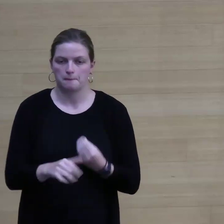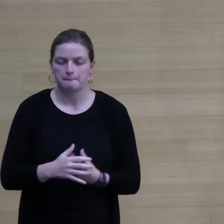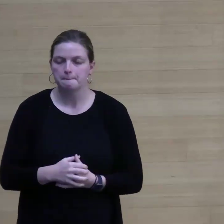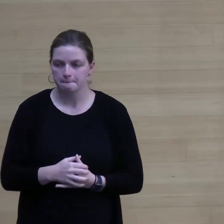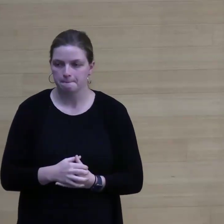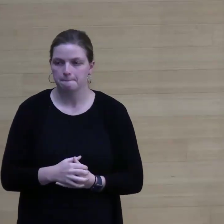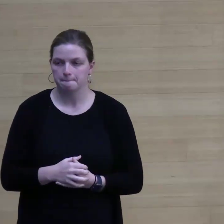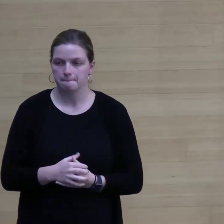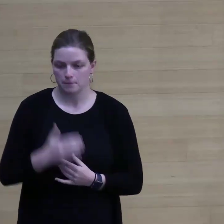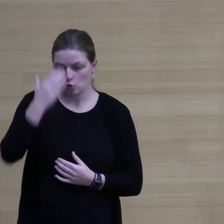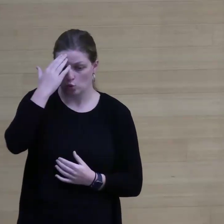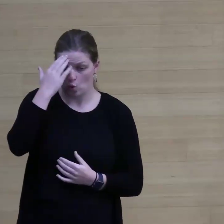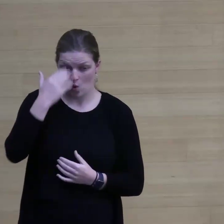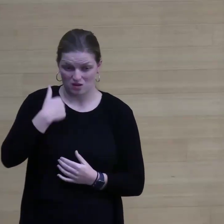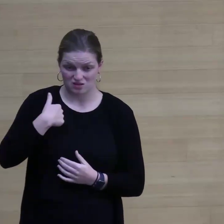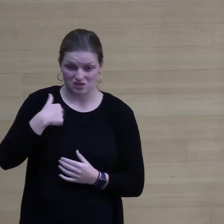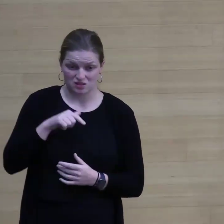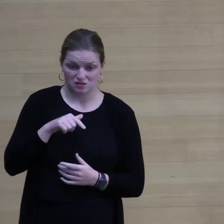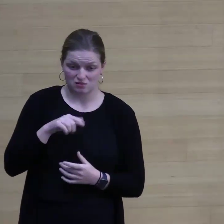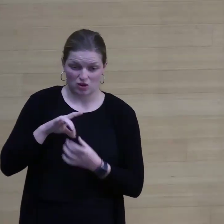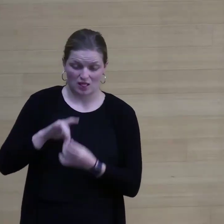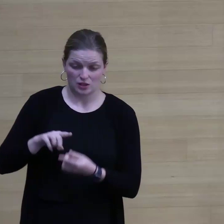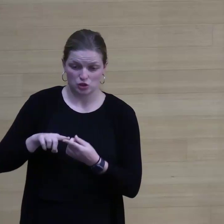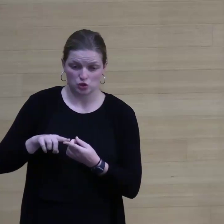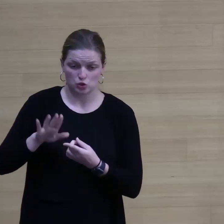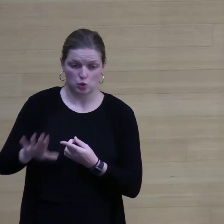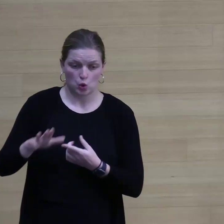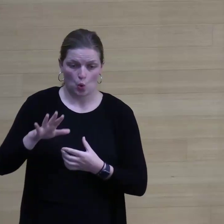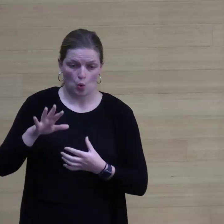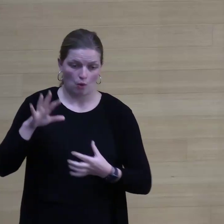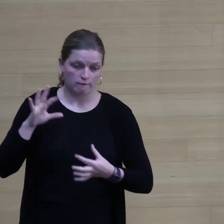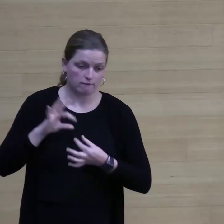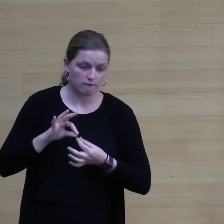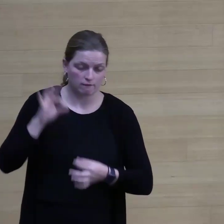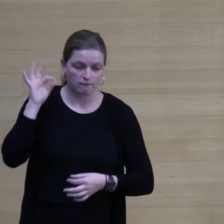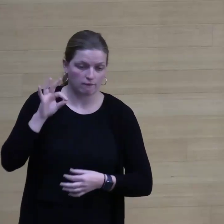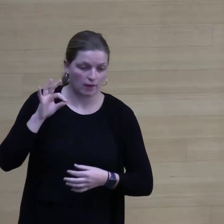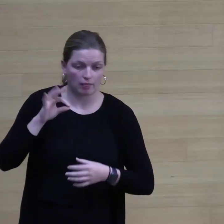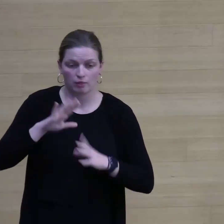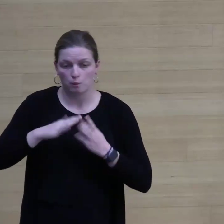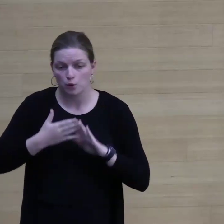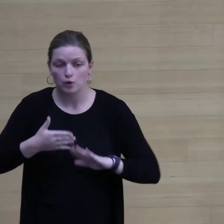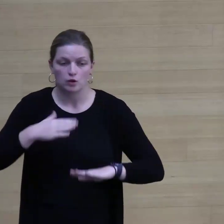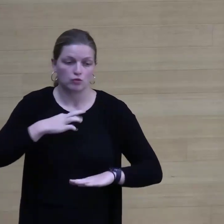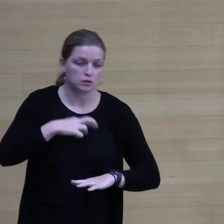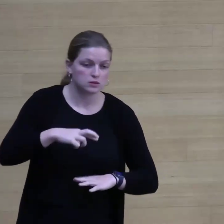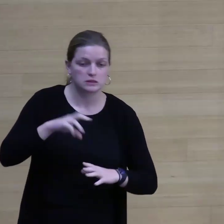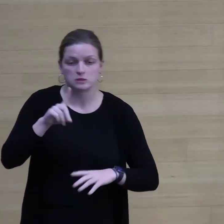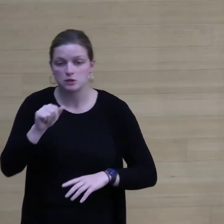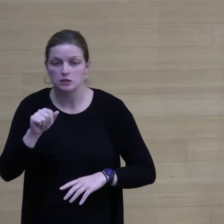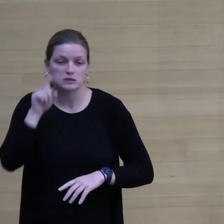you know, as it relates to the nexus of like your faith communities, disability, sex and